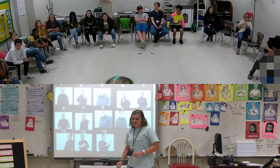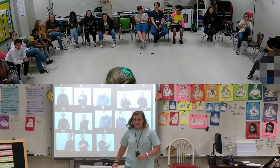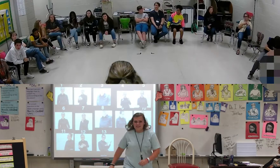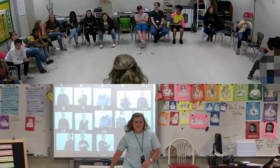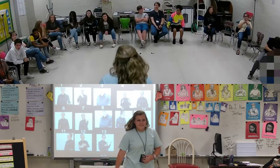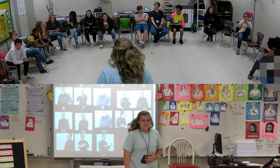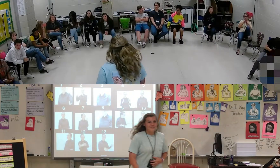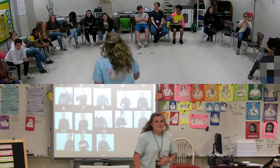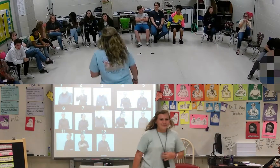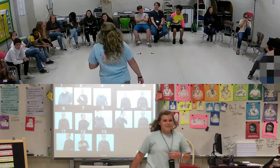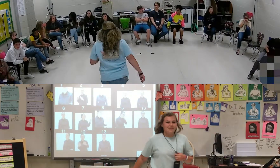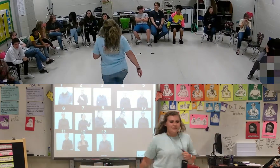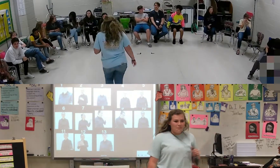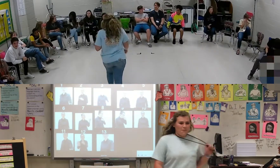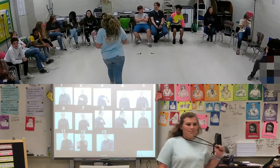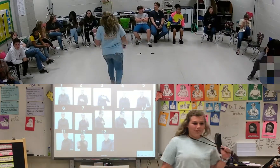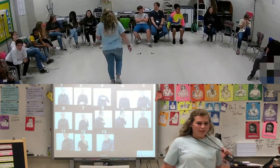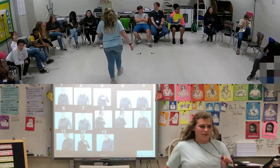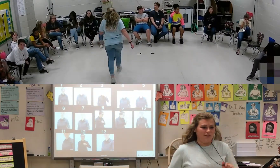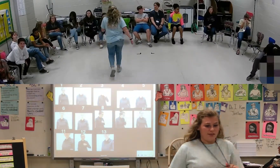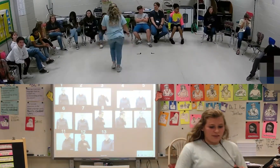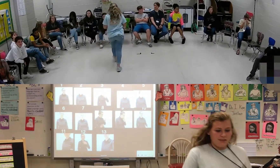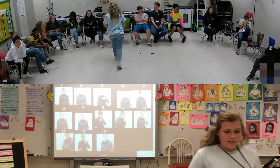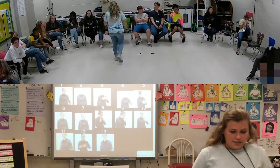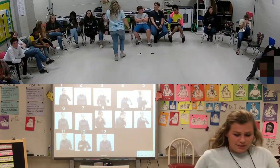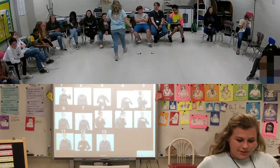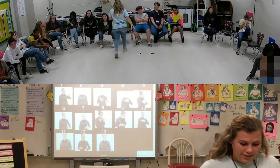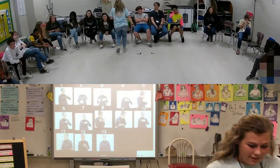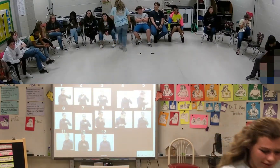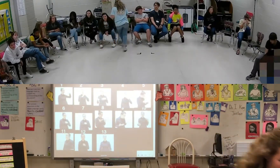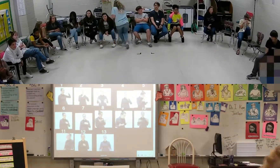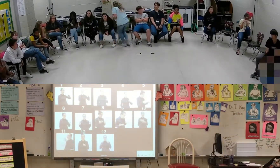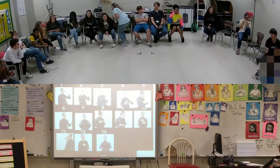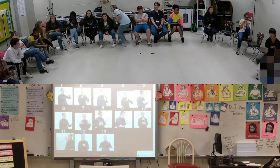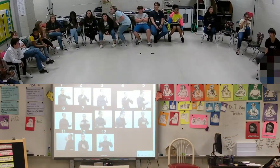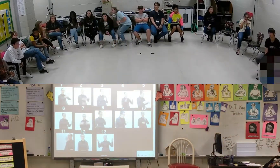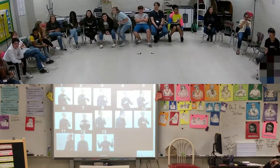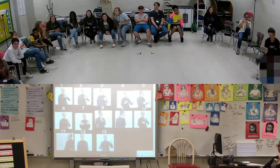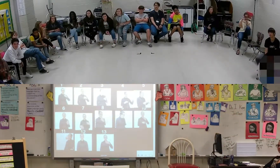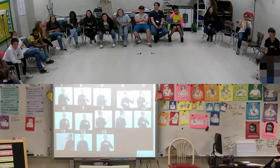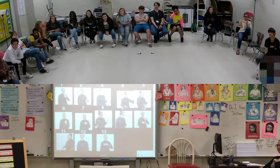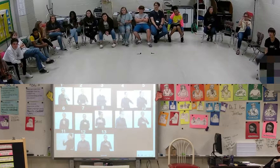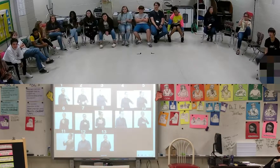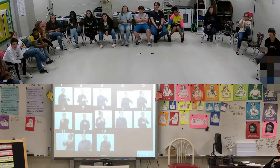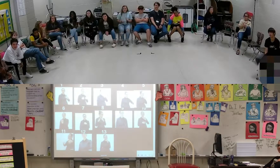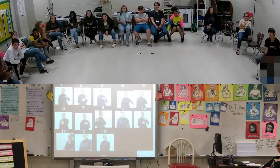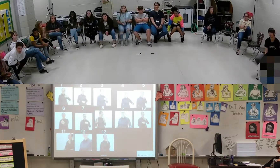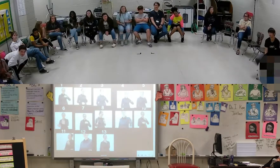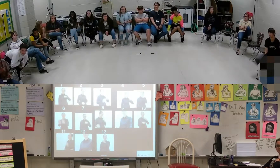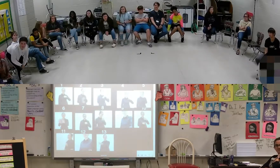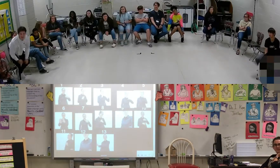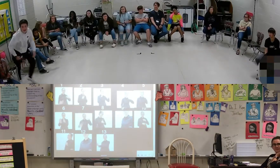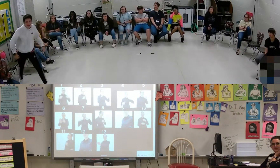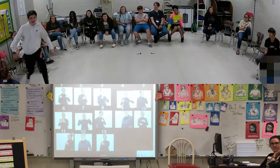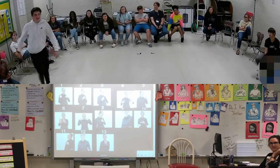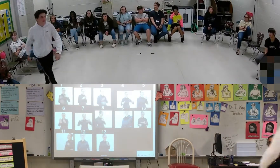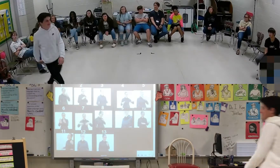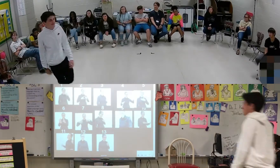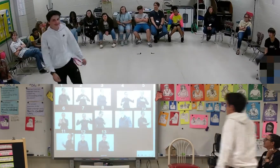Crazy. I'm proud of that. Yeah. I don't even. That's all of me. Yeah, it is. You can fix it. Let's fix it.